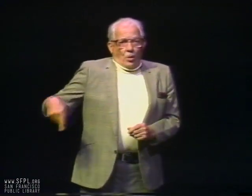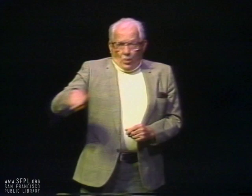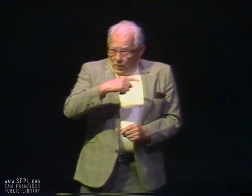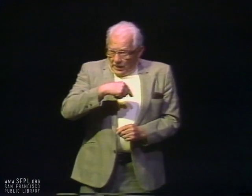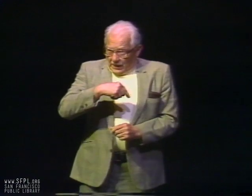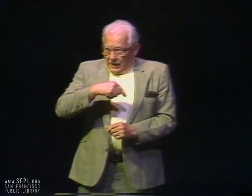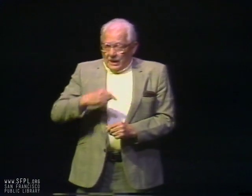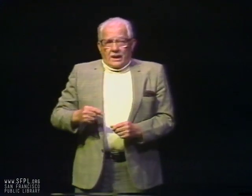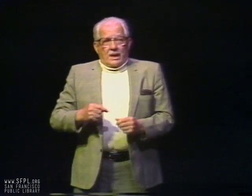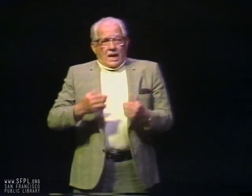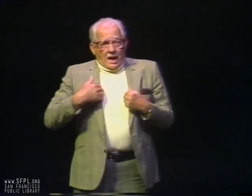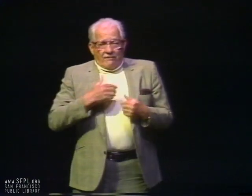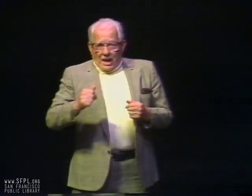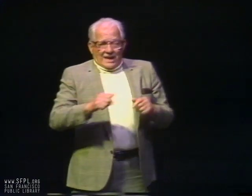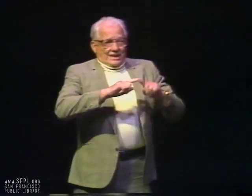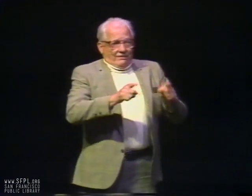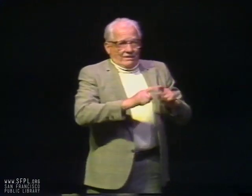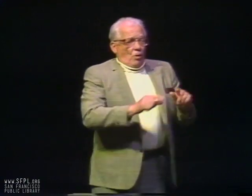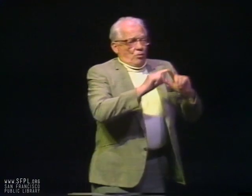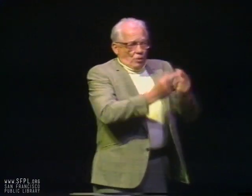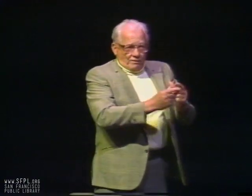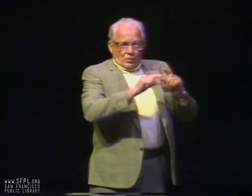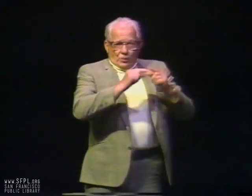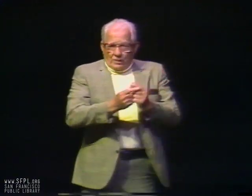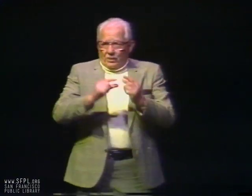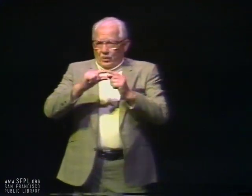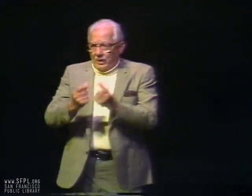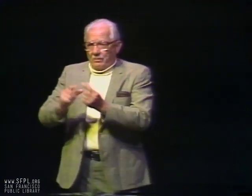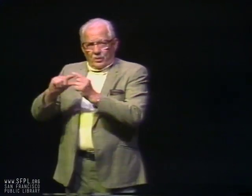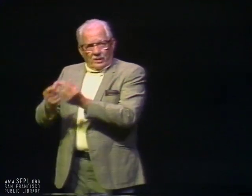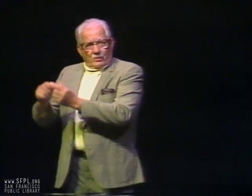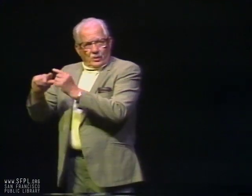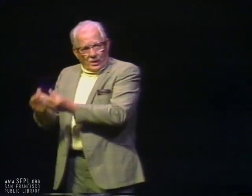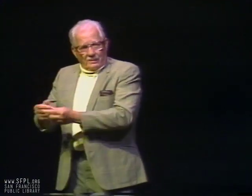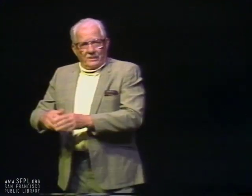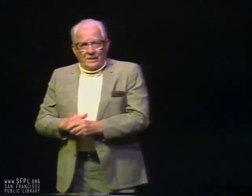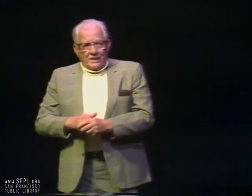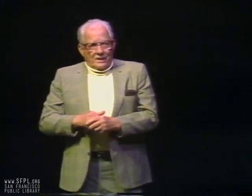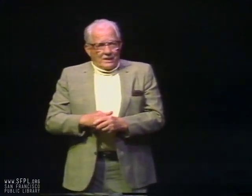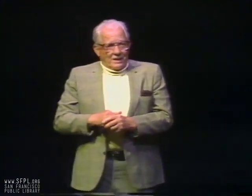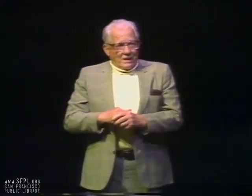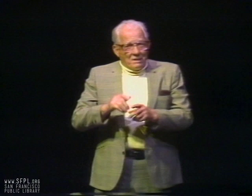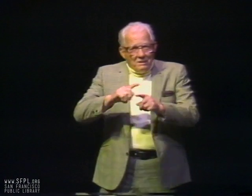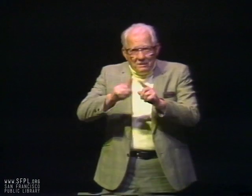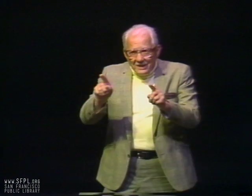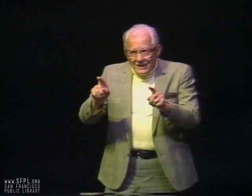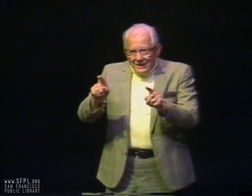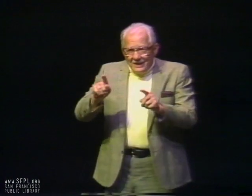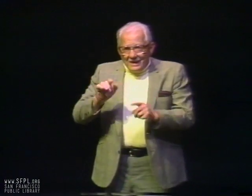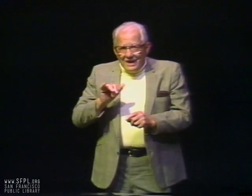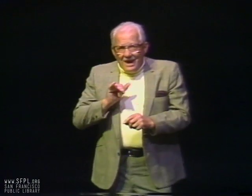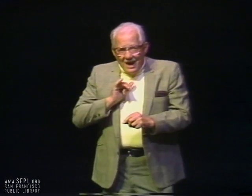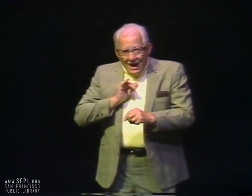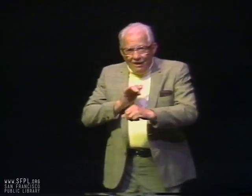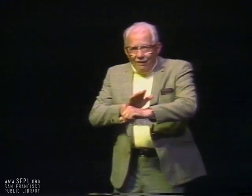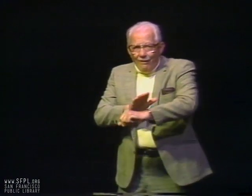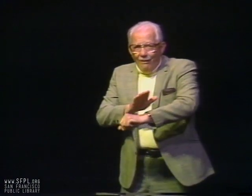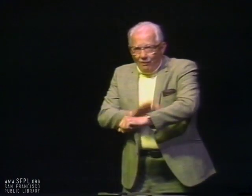We have many different kinds of cultural and interest groups. But I'm telling